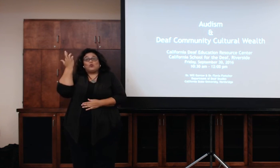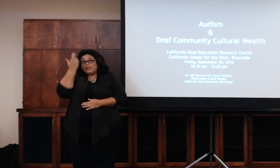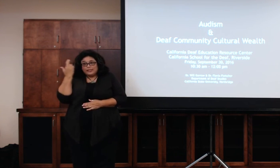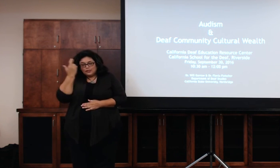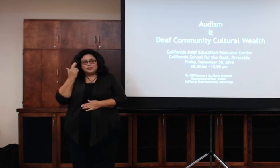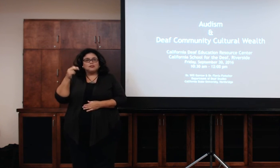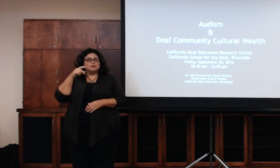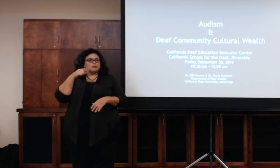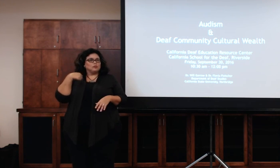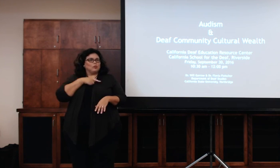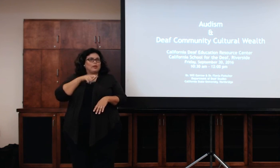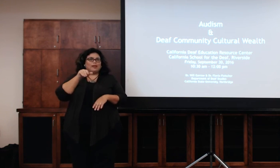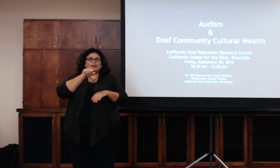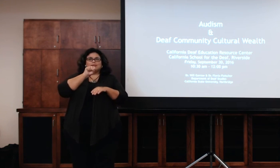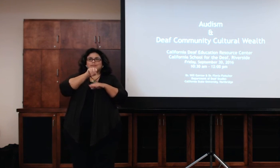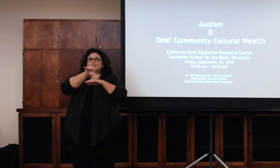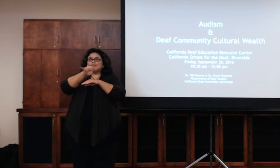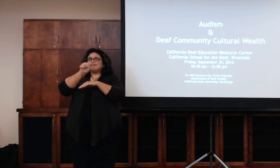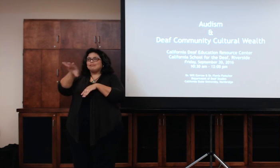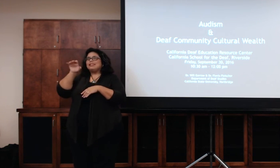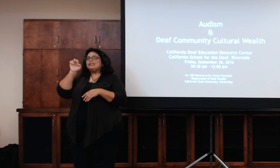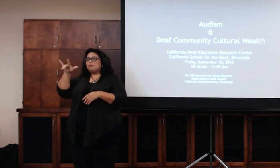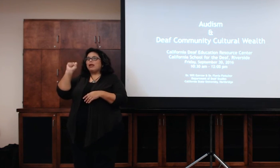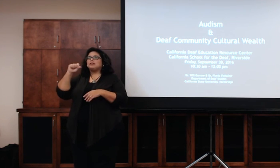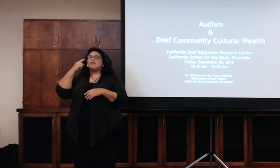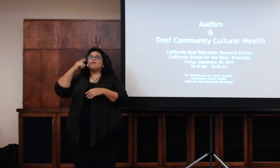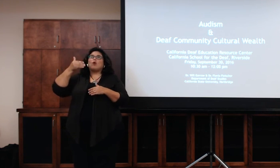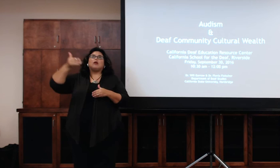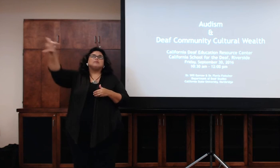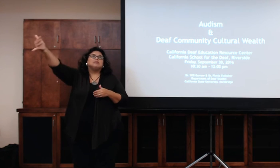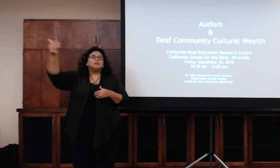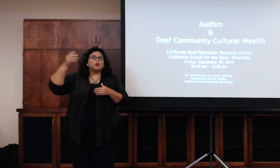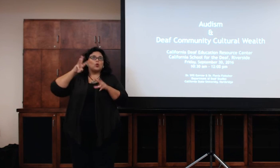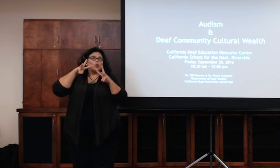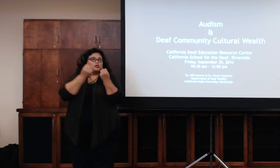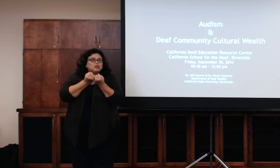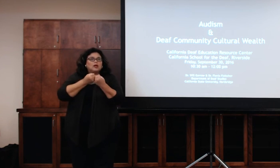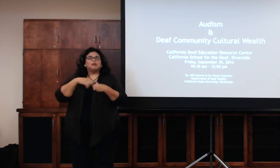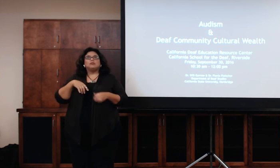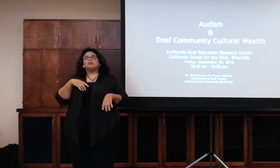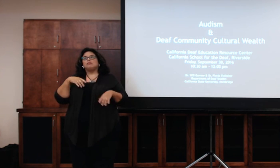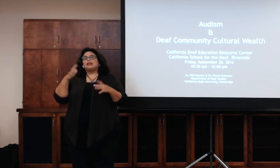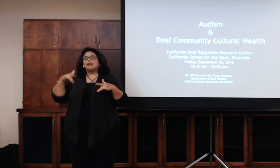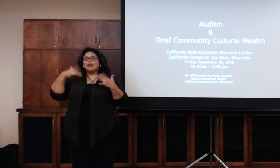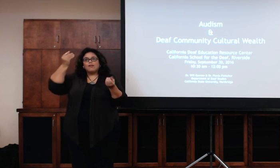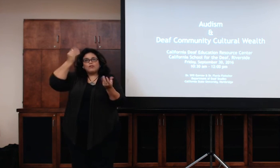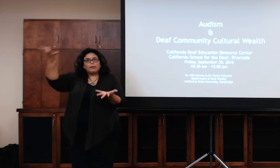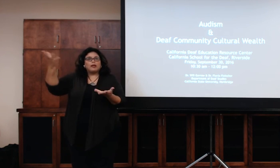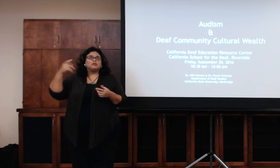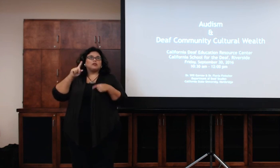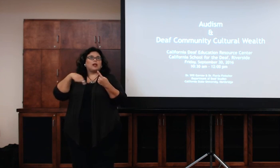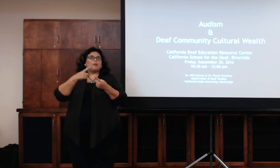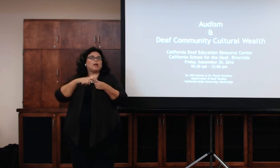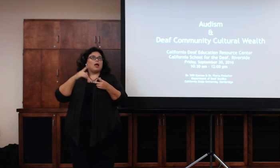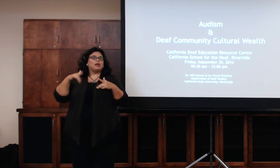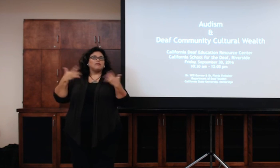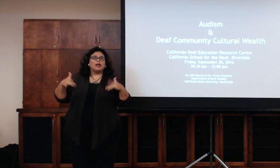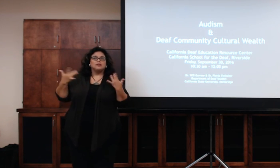The rationale behind signing in is because then we can send you out emails that relate to any